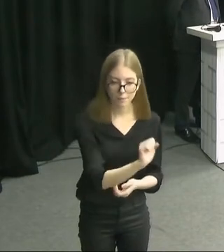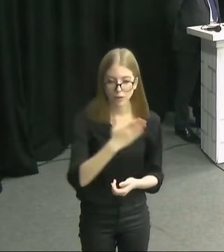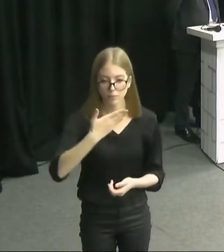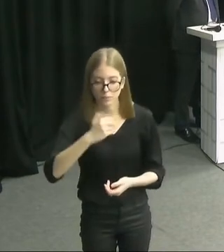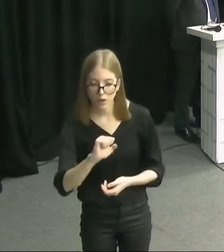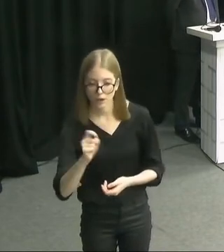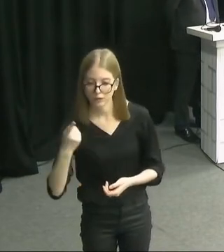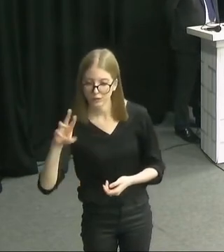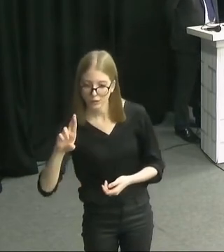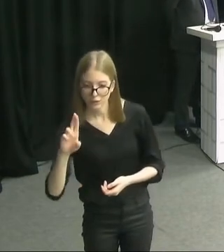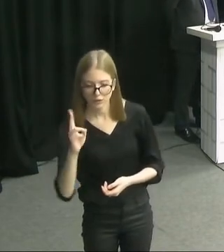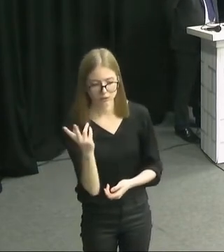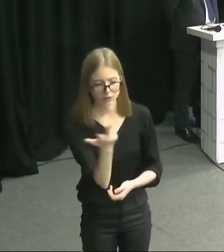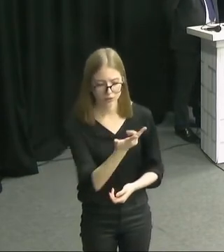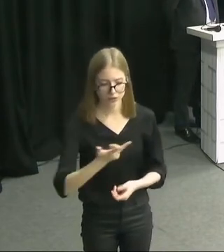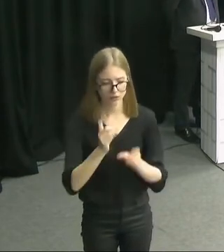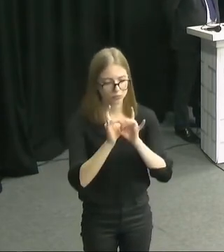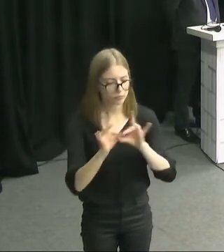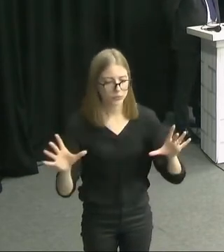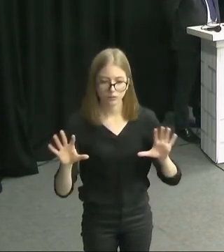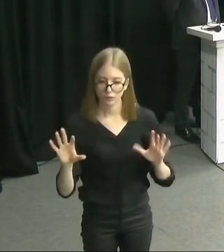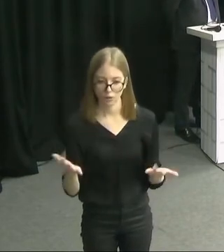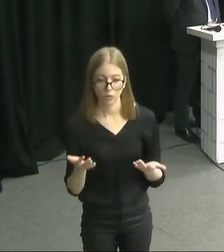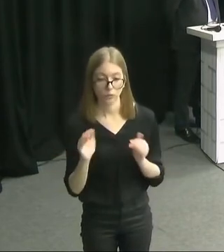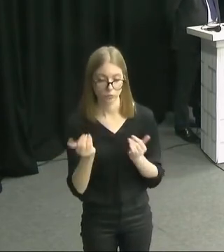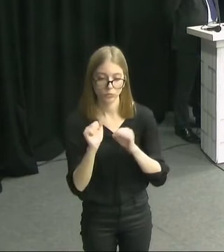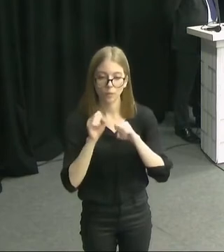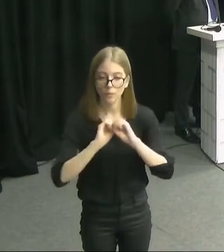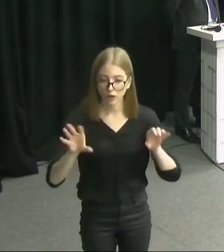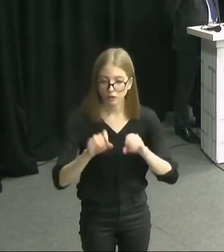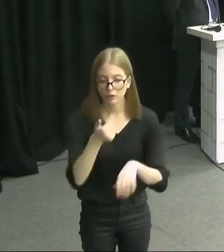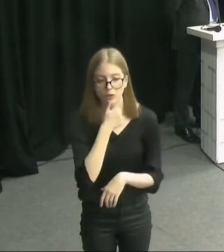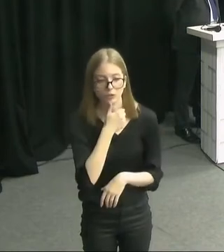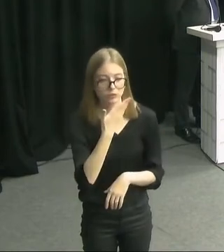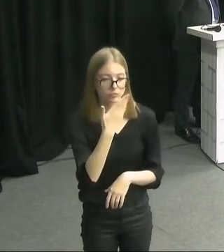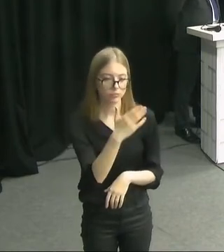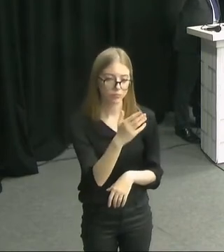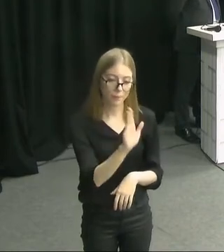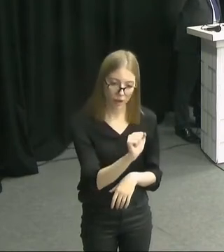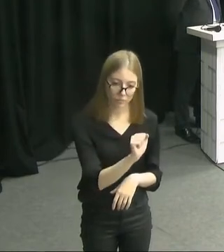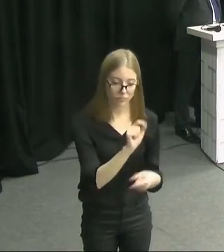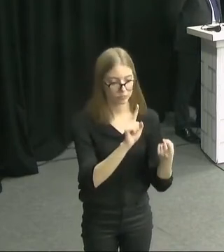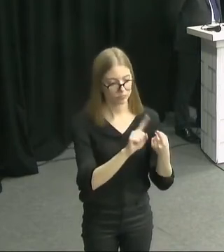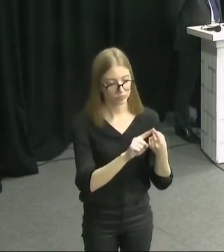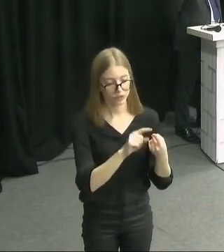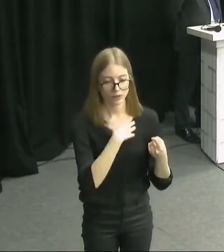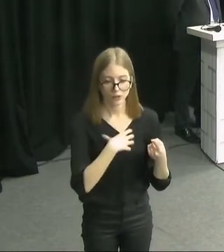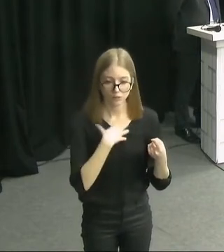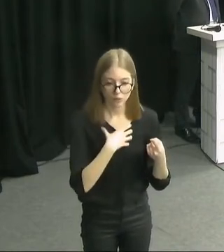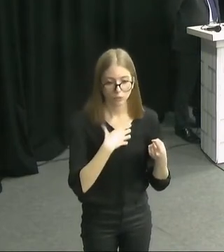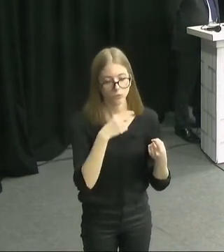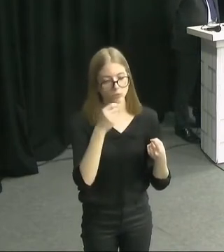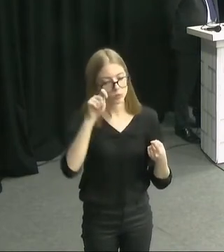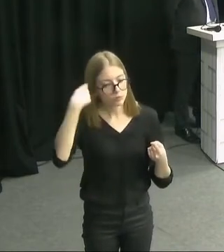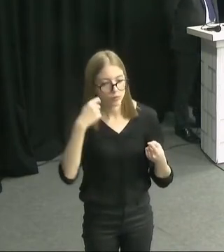Well, I think that during the bachelor studies, the student should first of all learn as much as possible